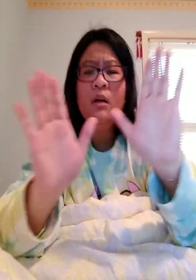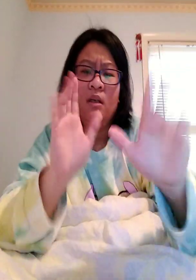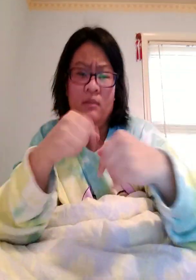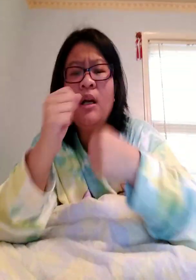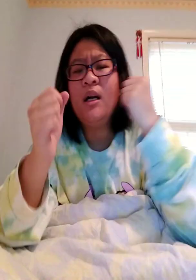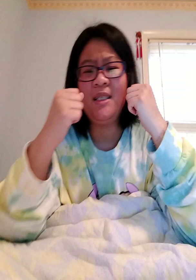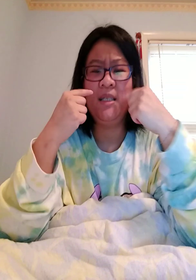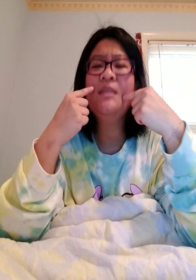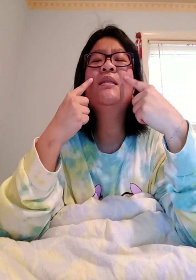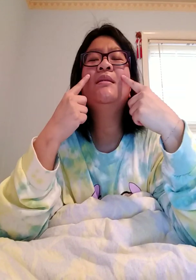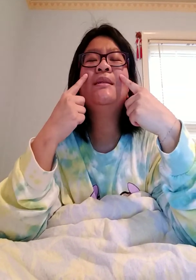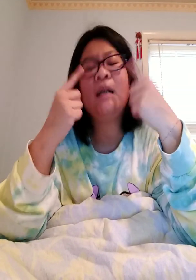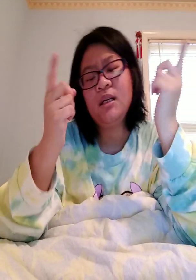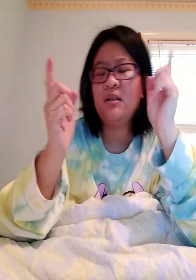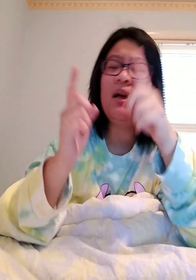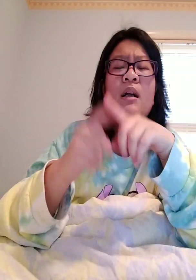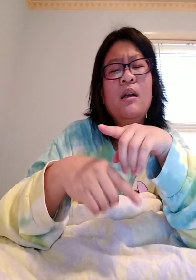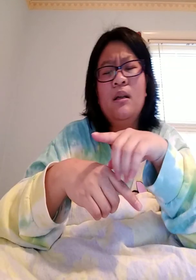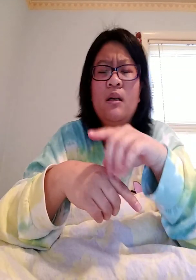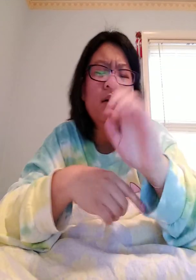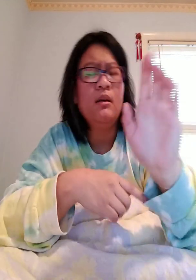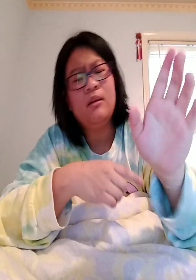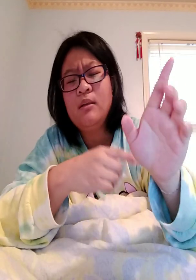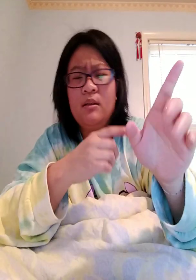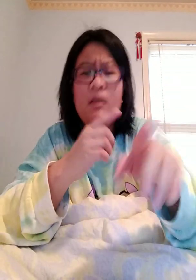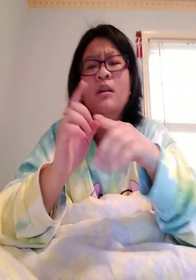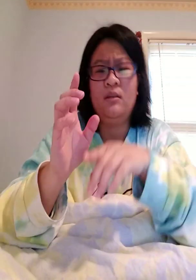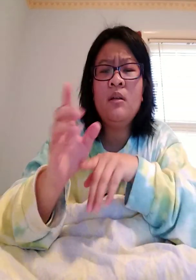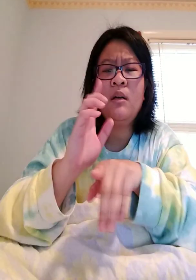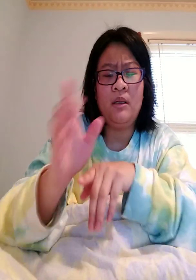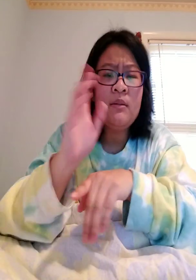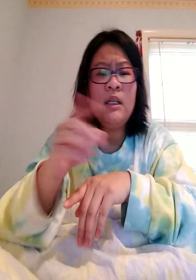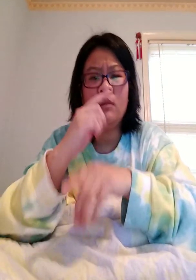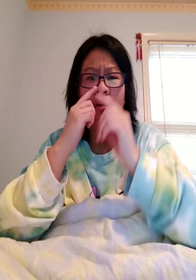I'm smiling from the stage while you were clapping in the nosebleeds.